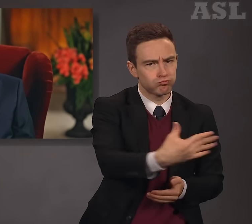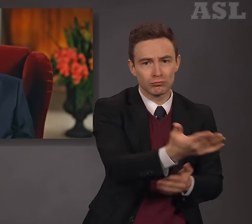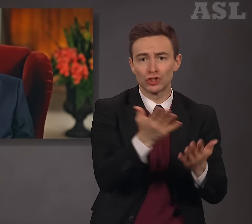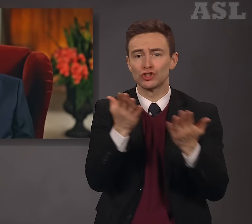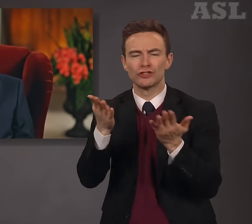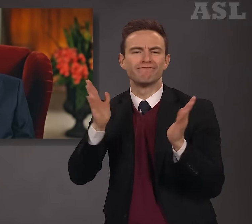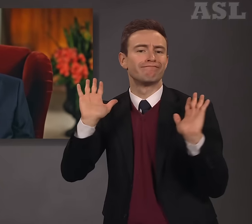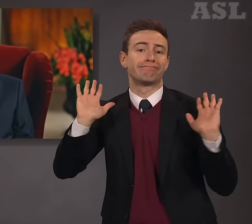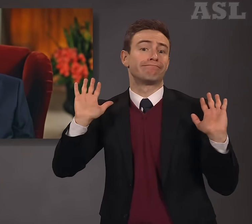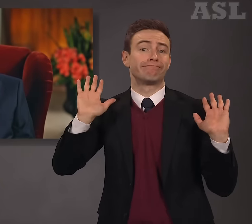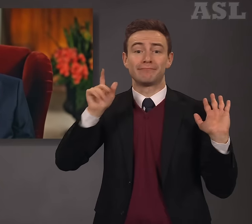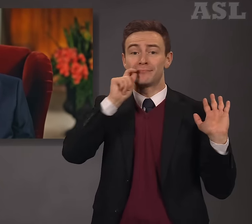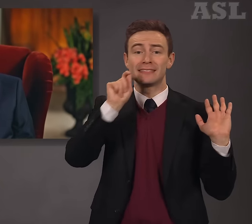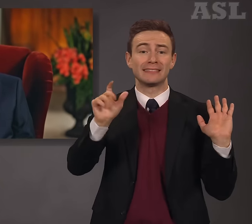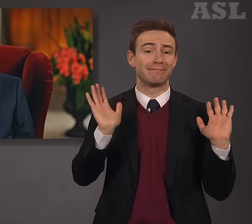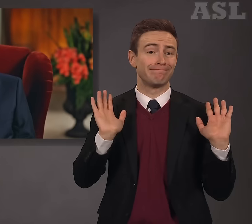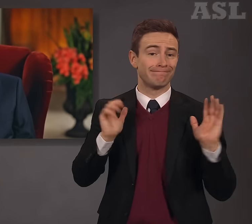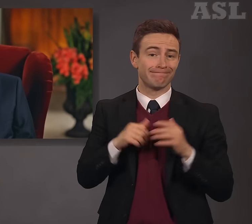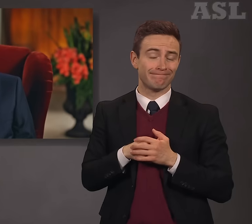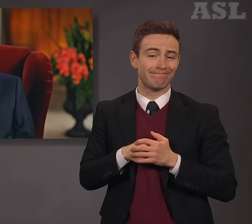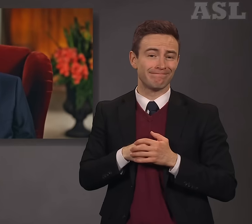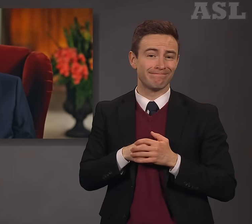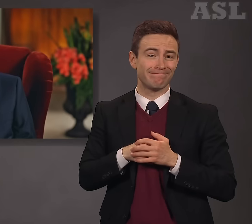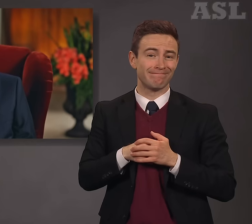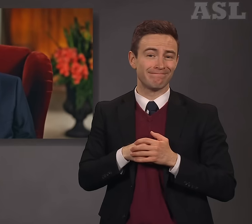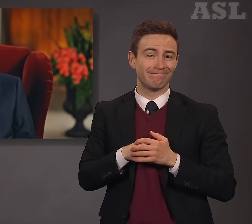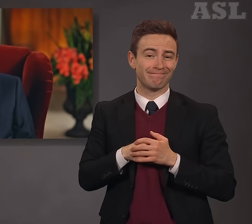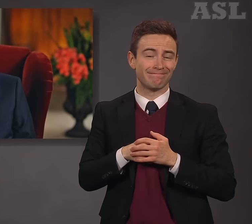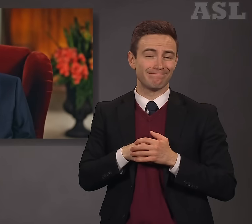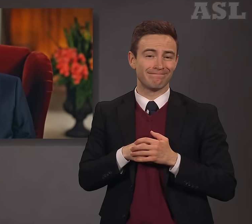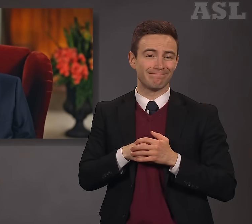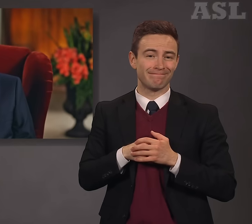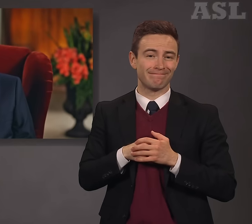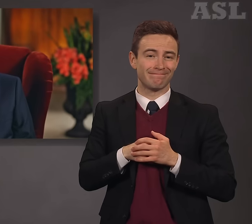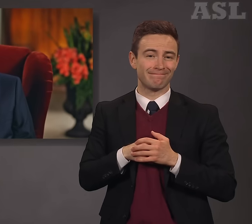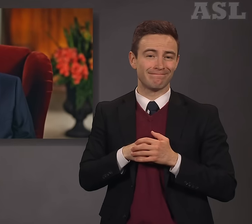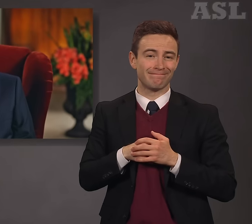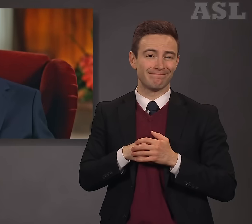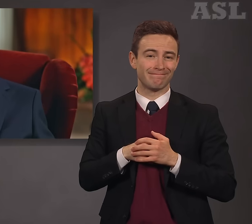humanitarian organization, but not much more.